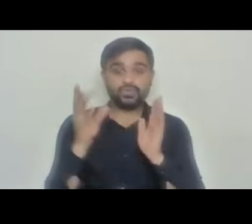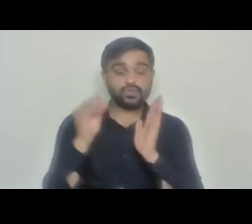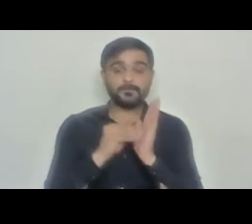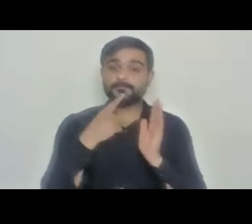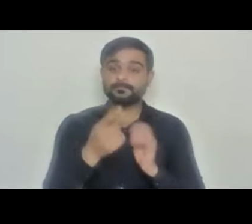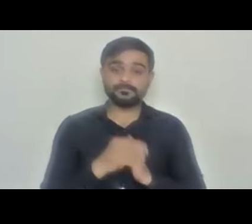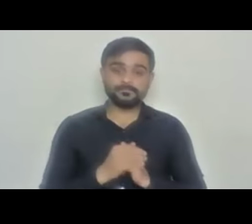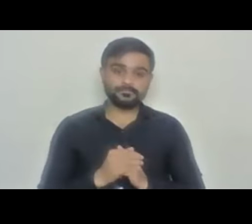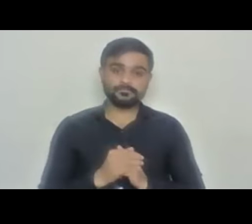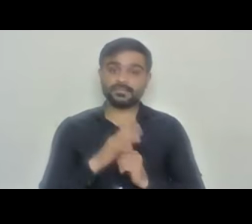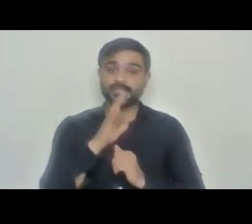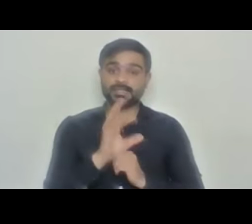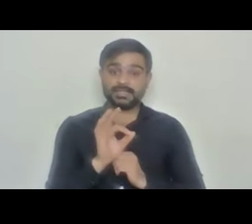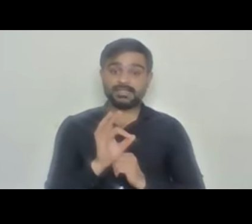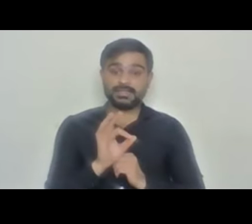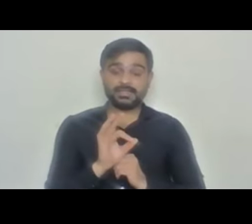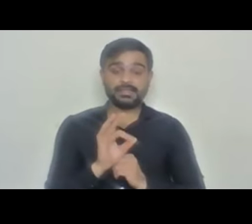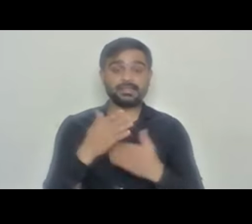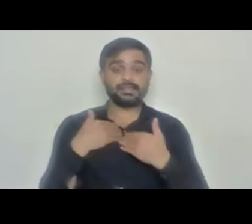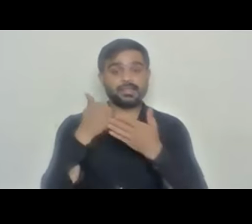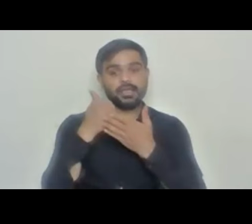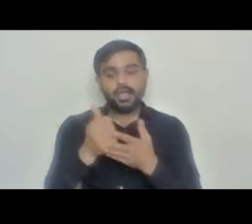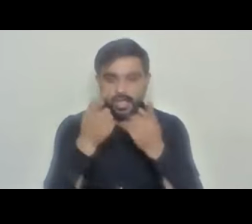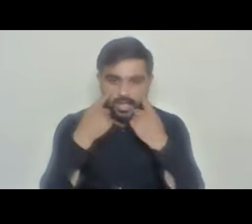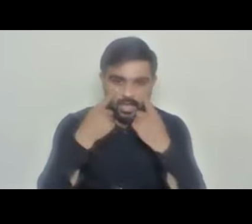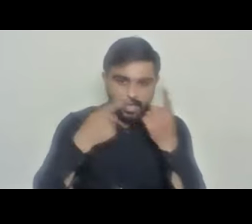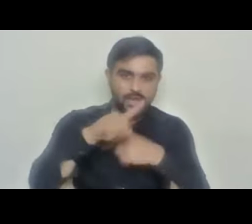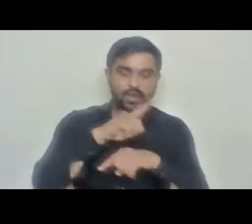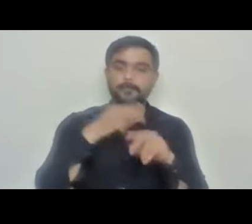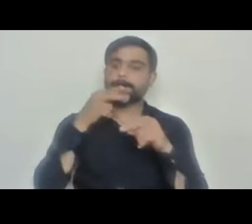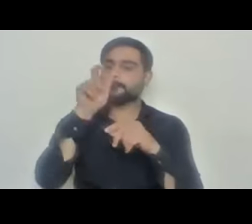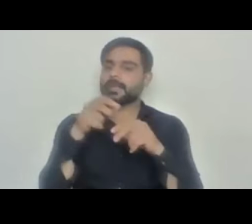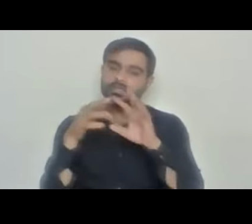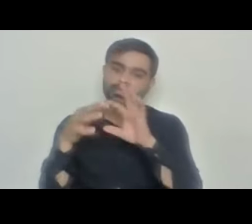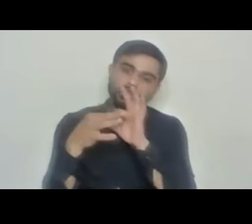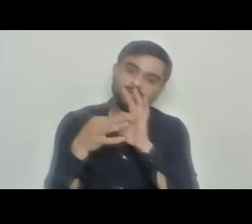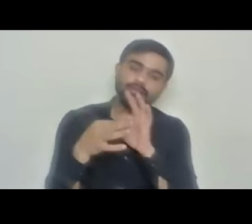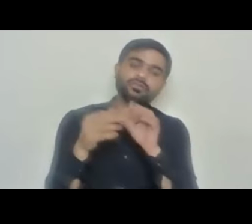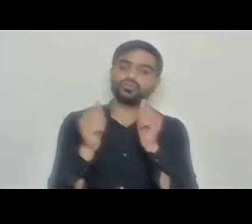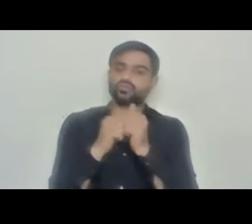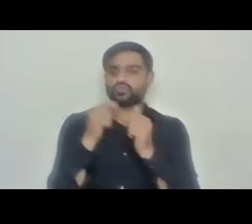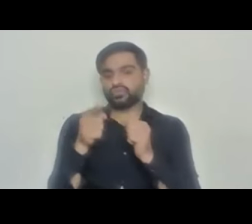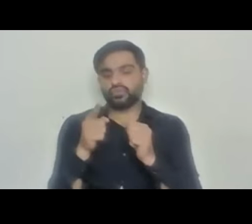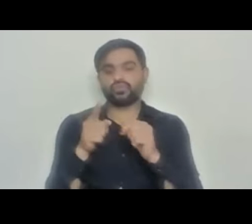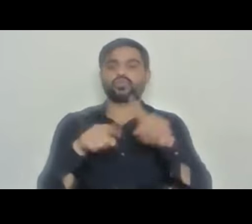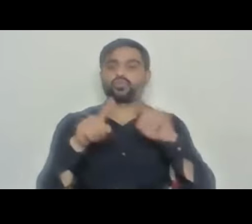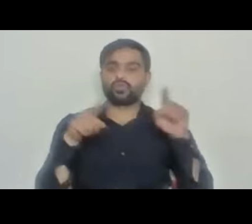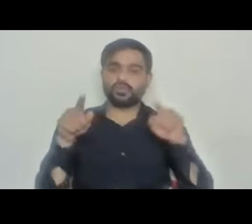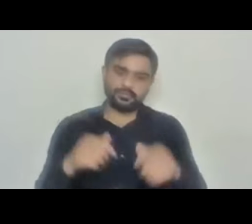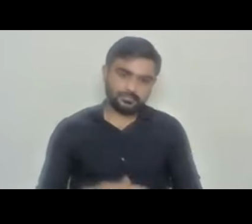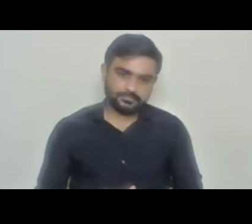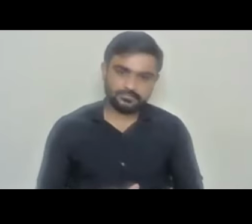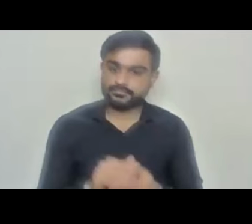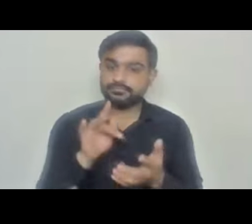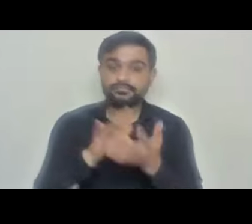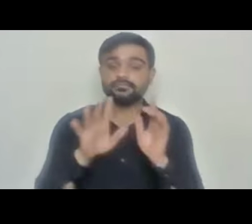you, which actually help you identify if there is a causal relationship between two or more variables, where you